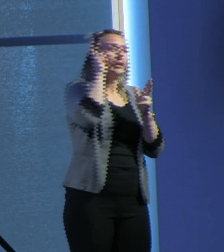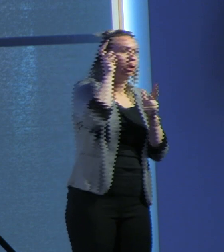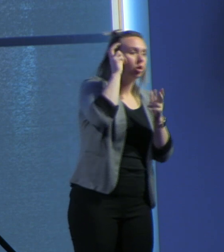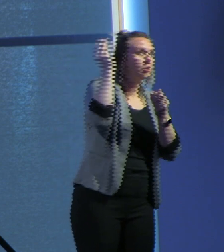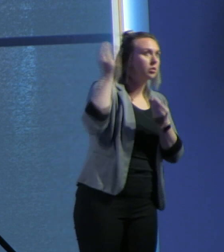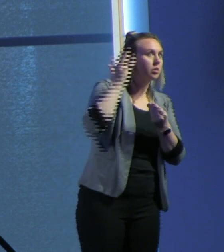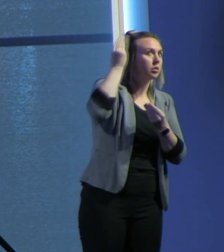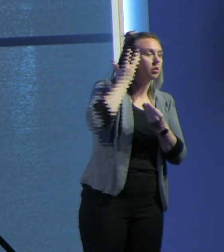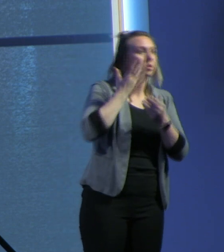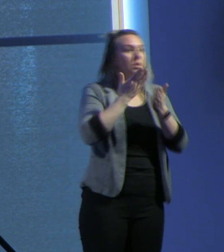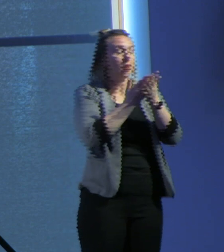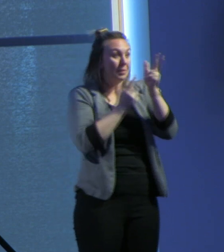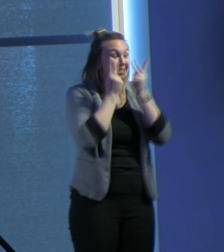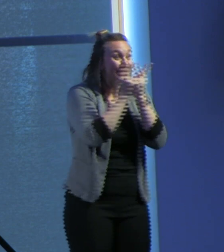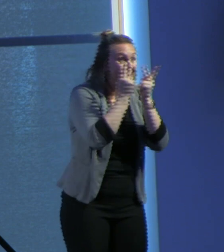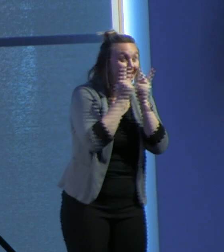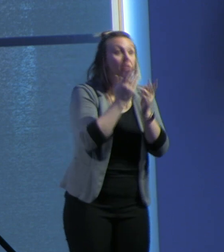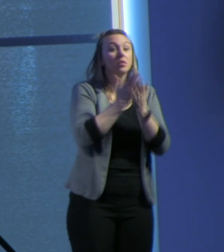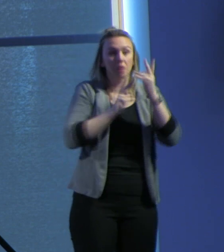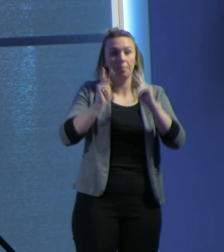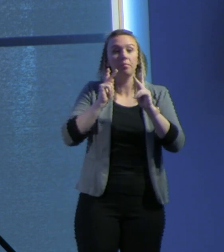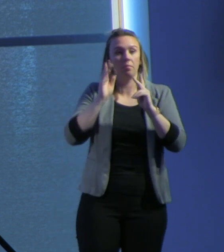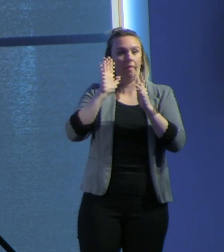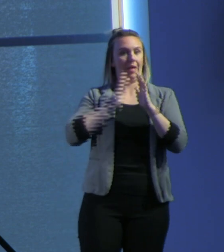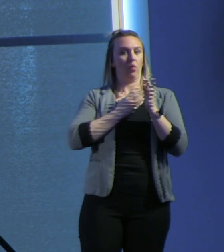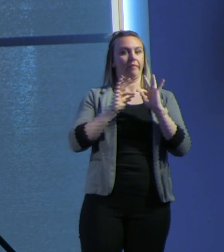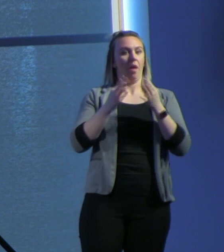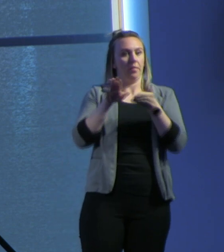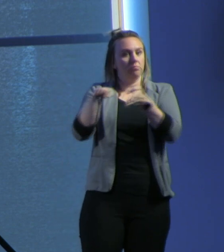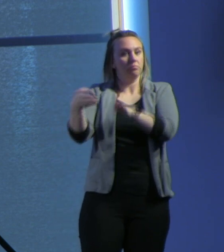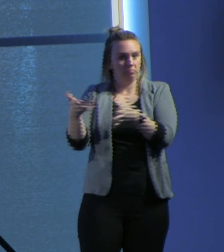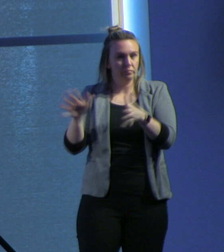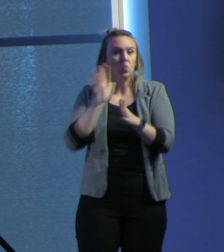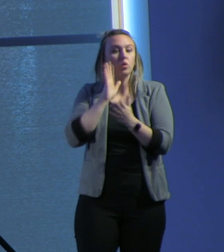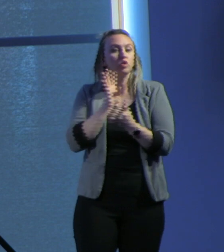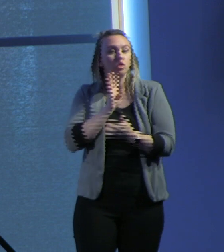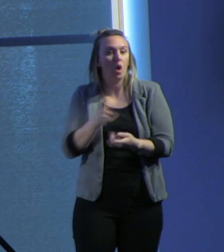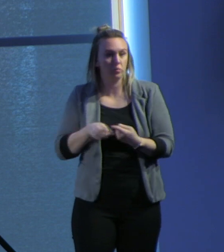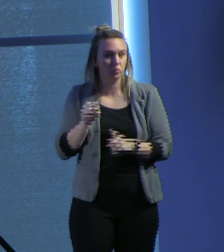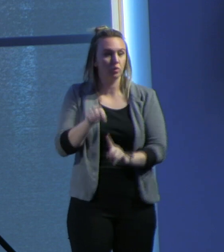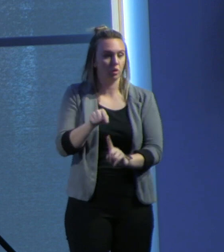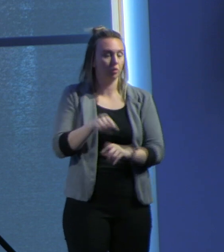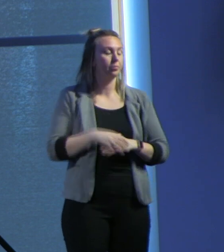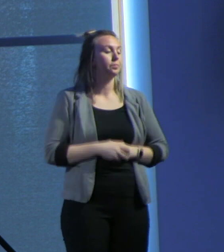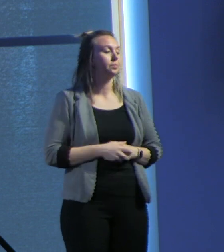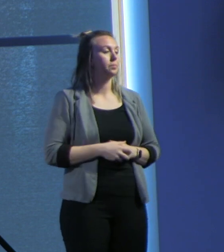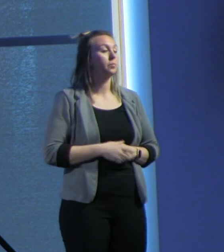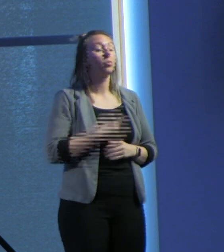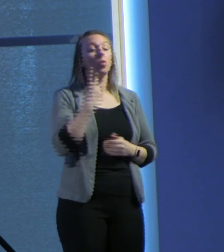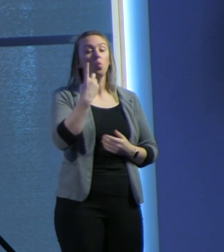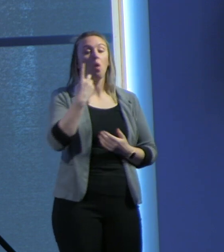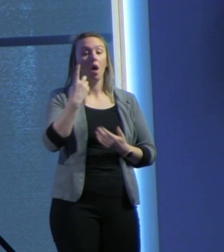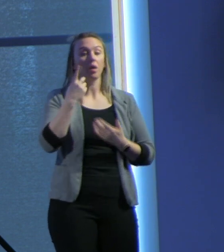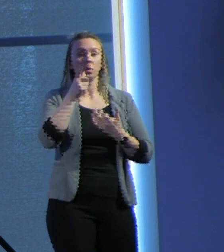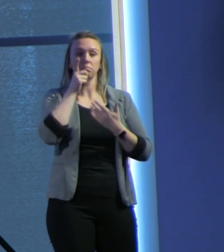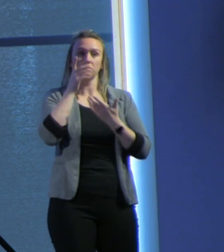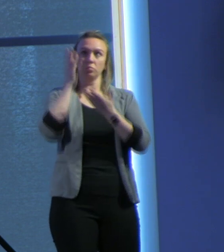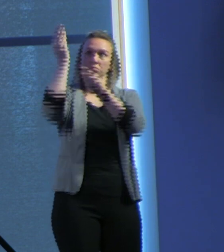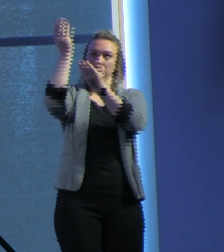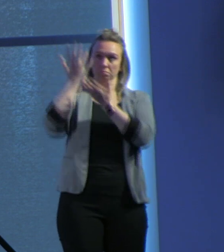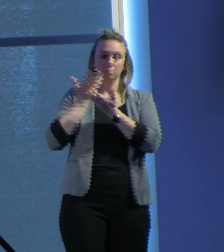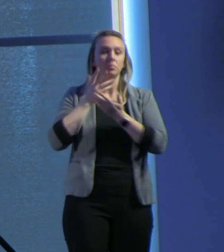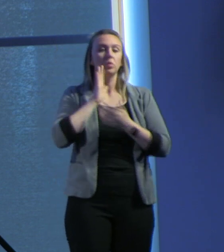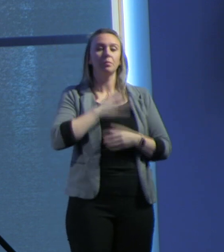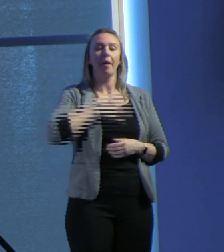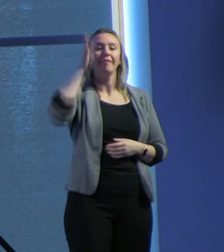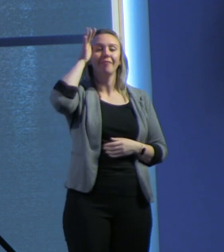some would talk to her. And one that came in was my father, and he was a conservative guy. He said, he's standing at the back,